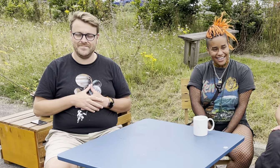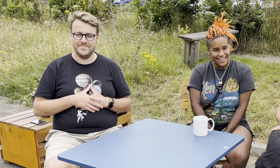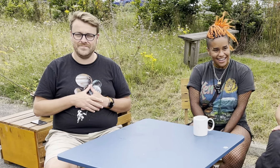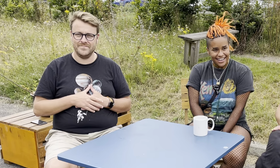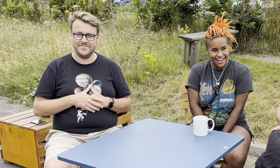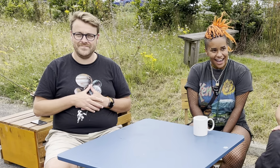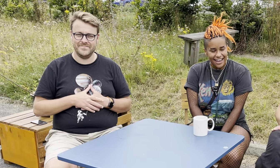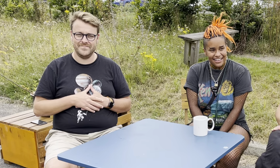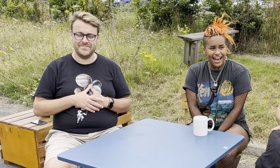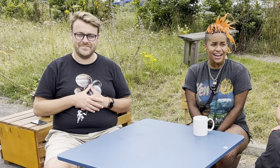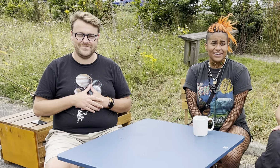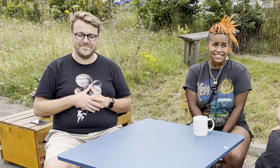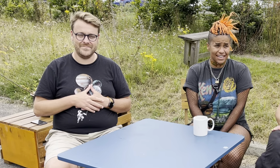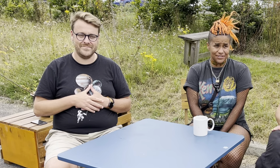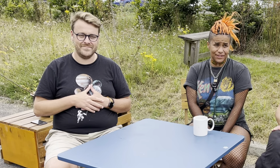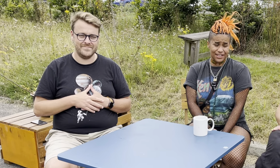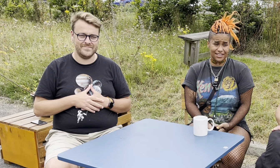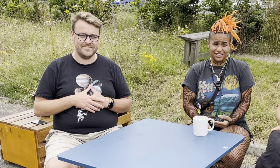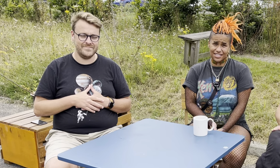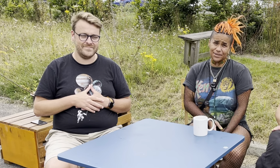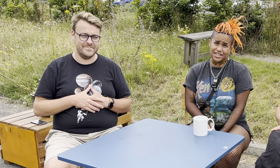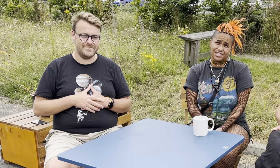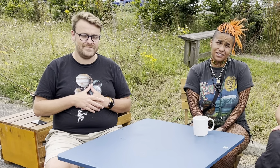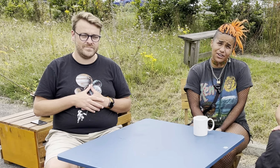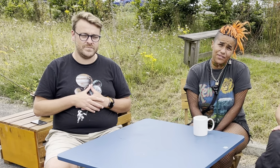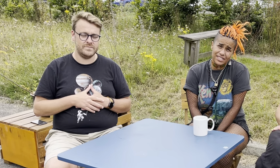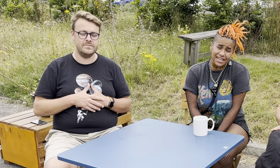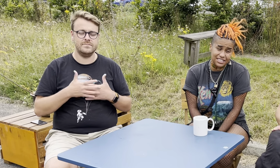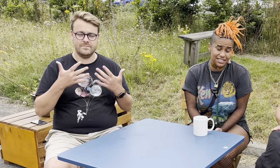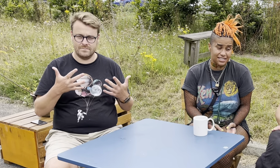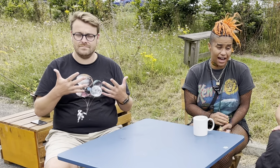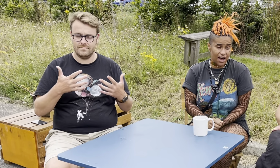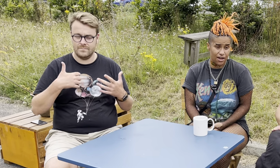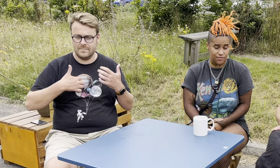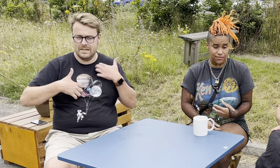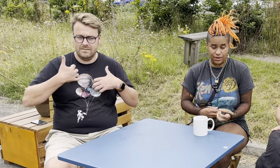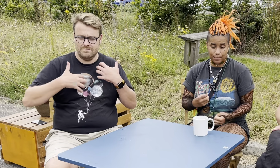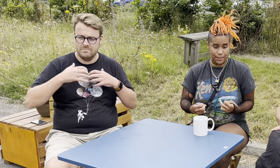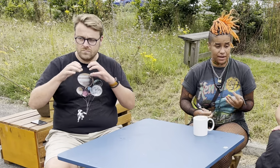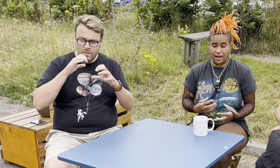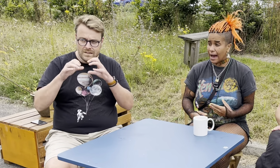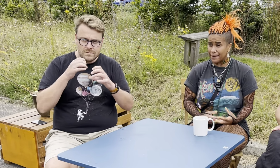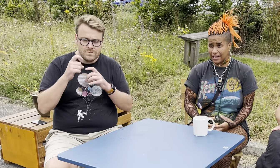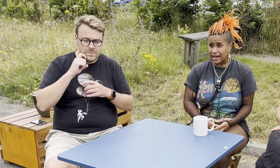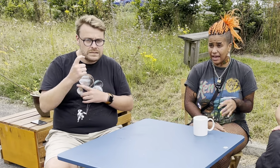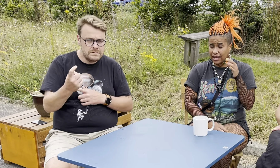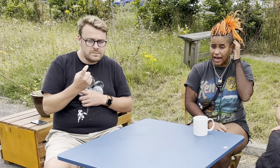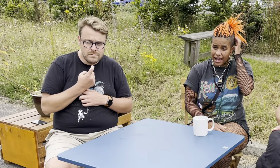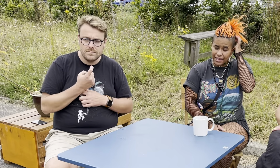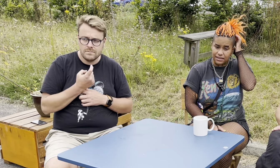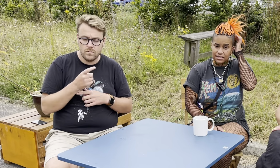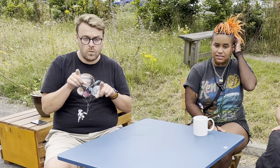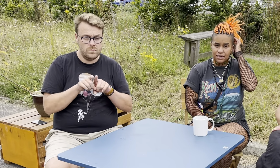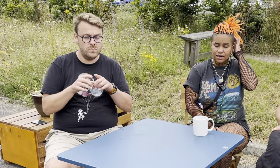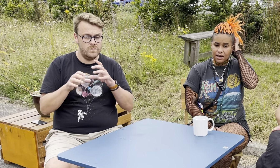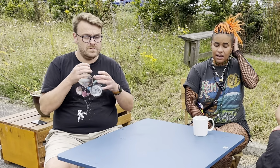Thank you. Yeah, I'm excited for the continuations of the conversations that have been happening, and